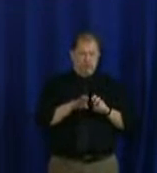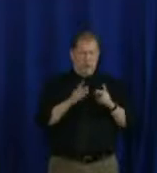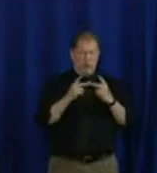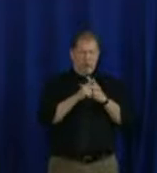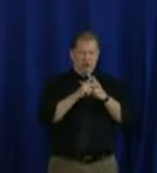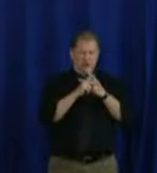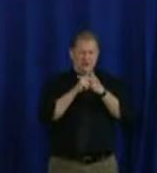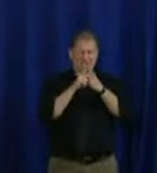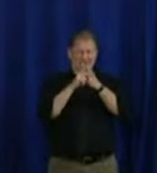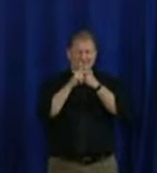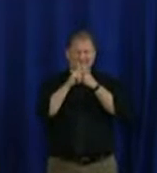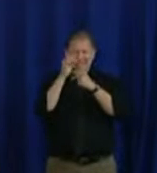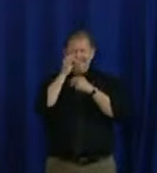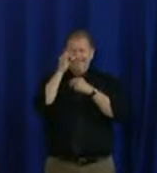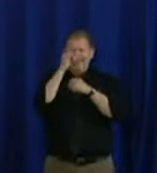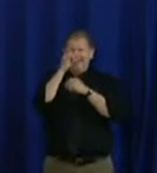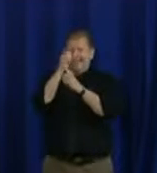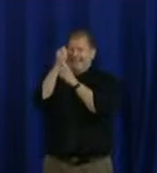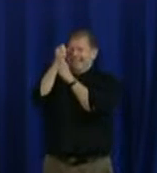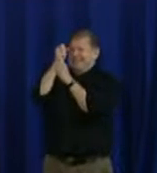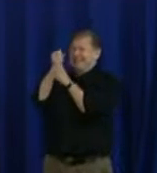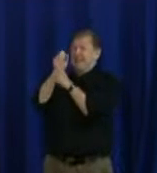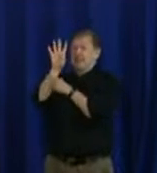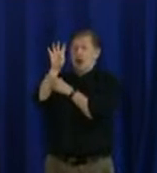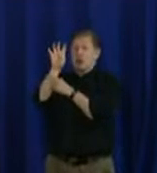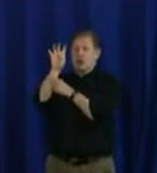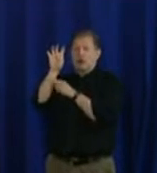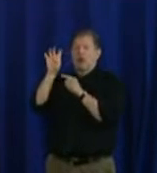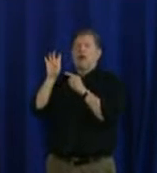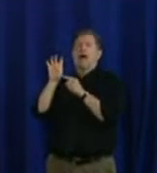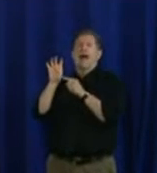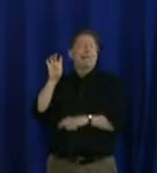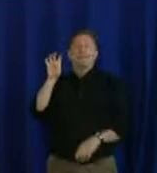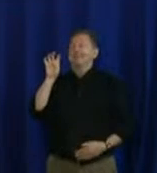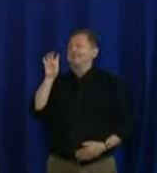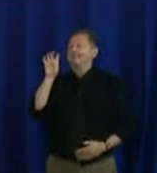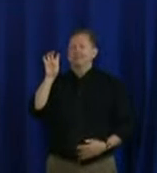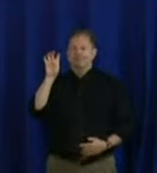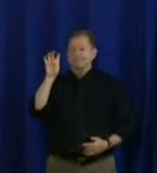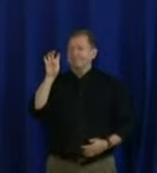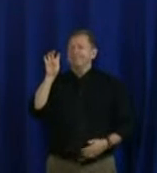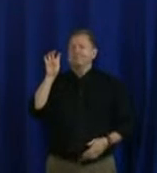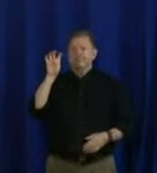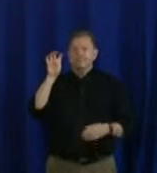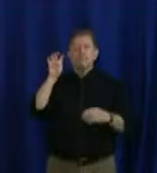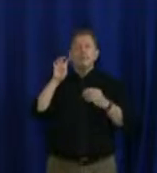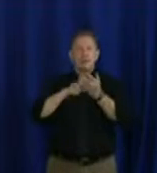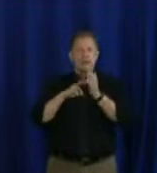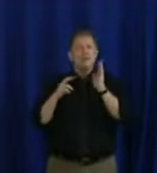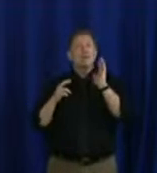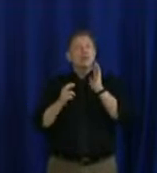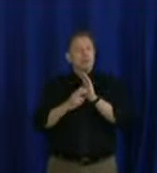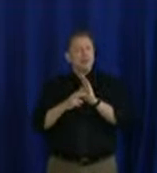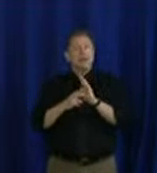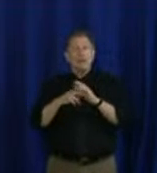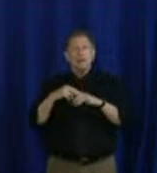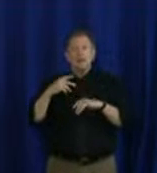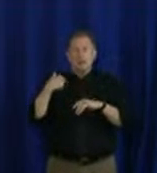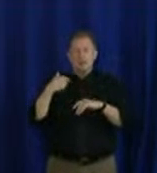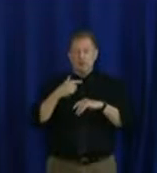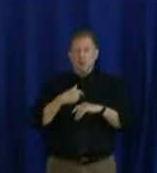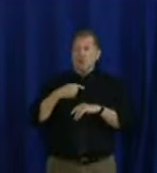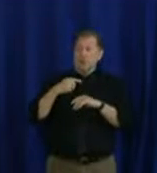400 cases per day, that's the equivalent of where the states are that we are requiring quarantine for our